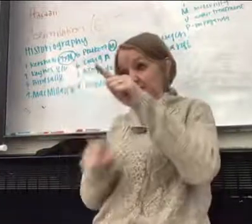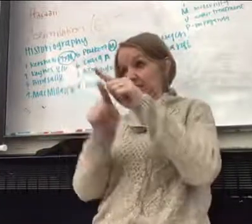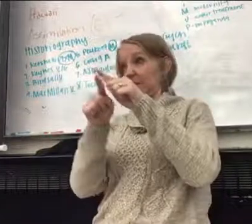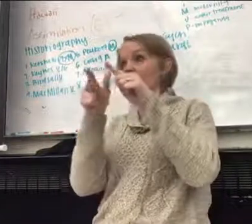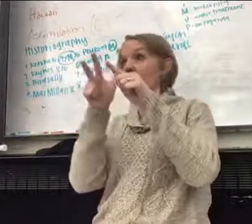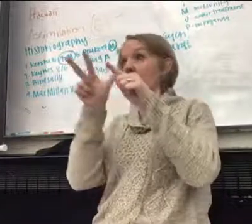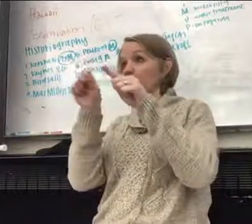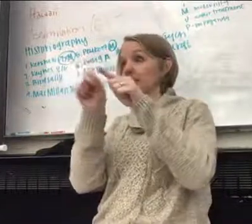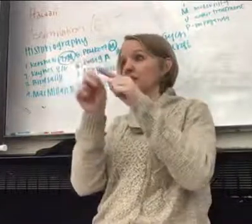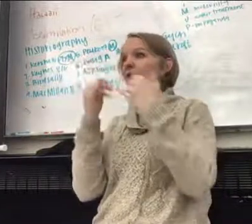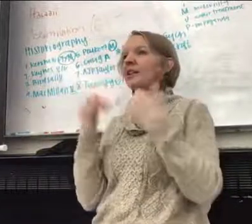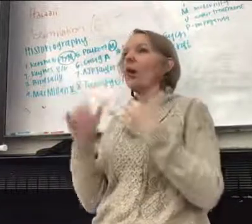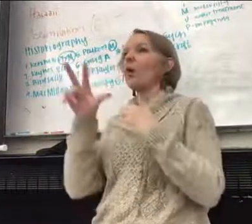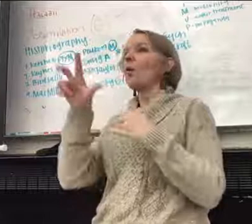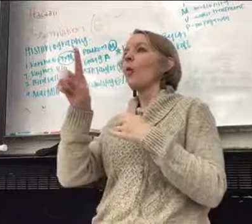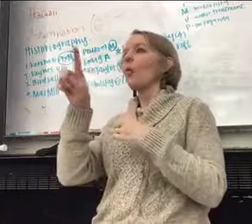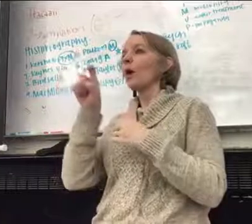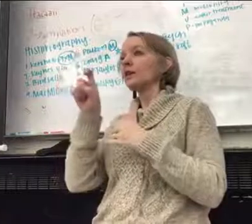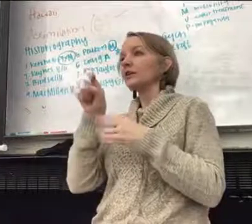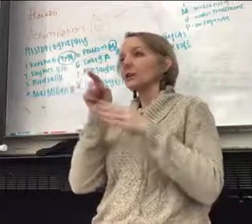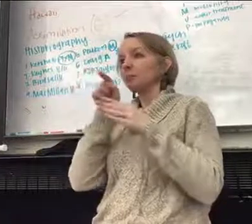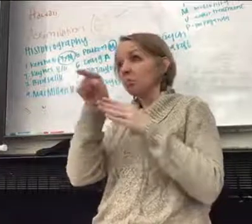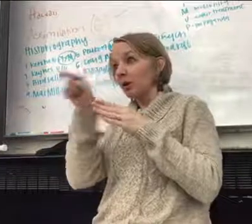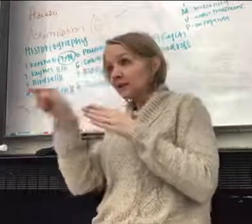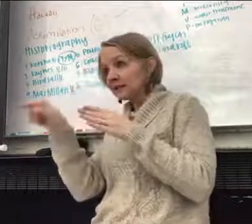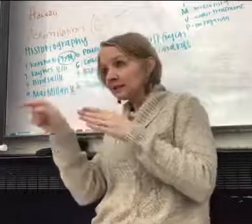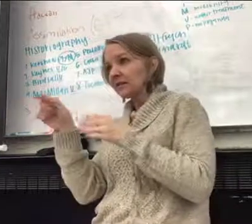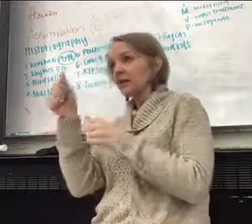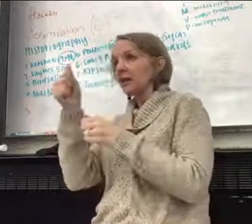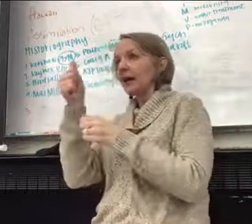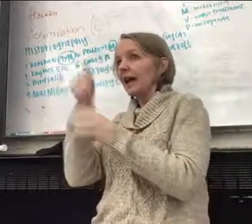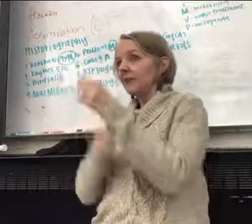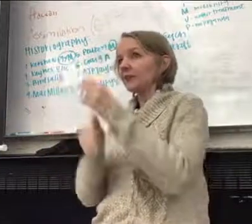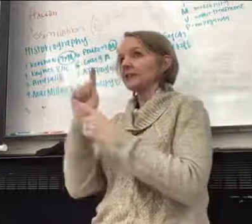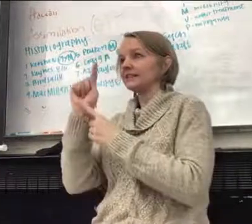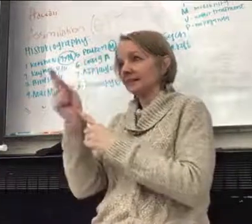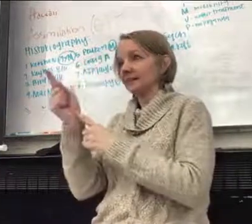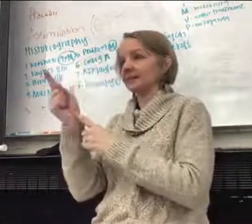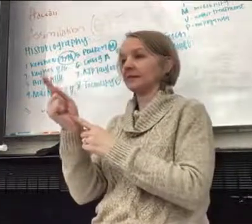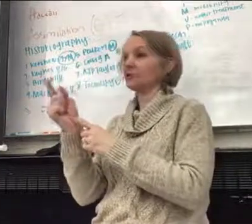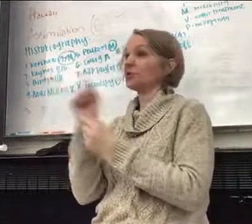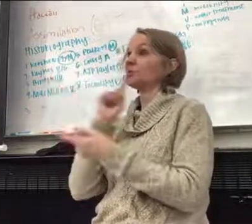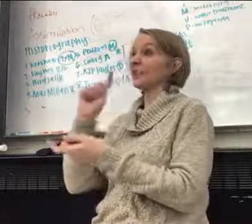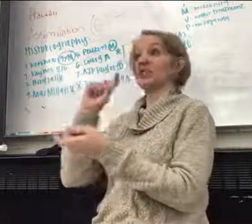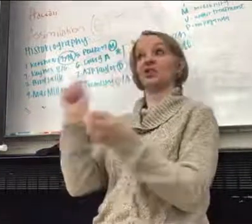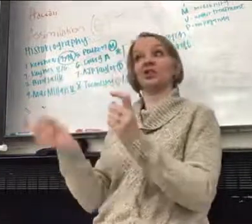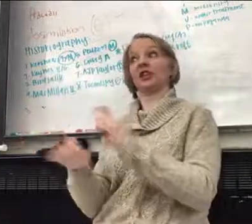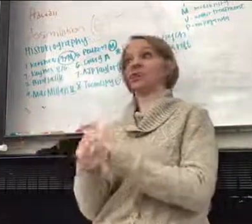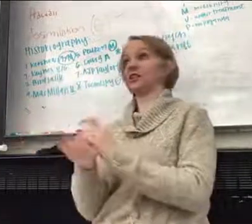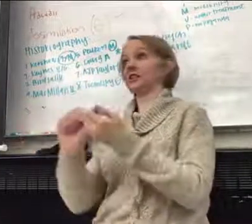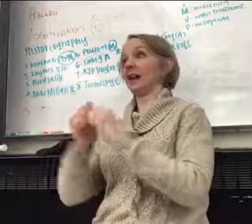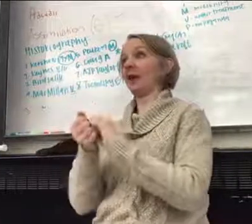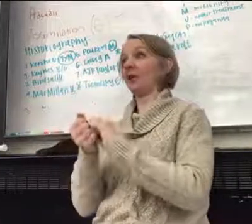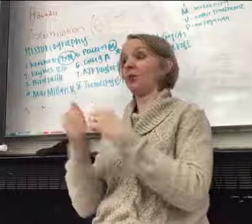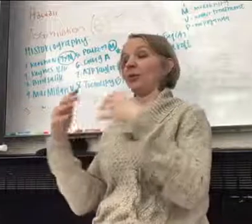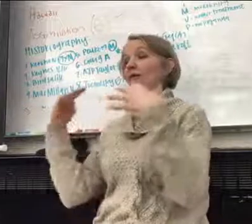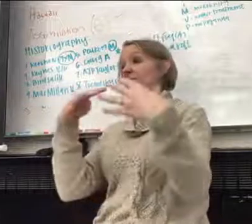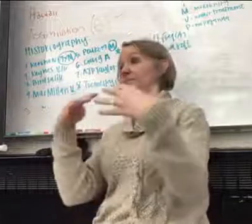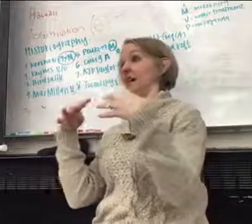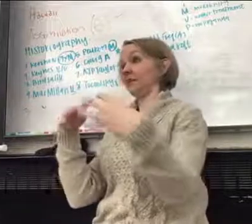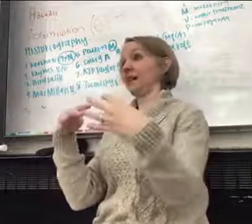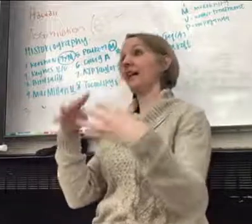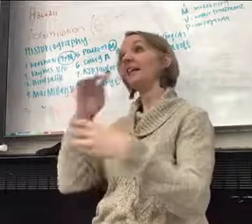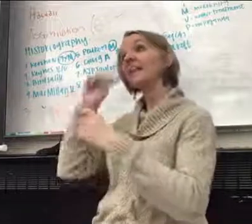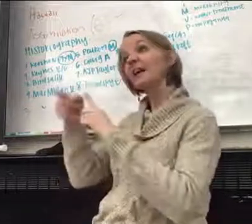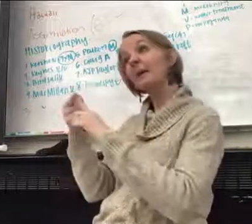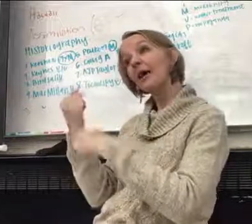can be shot in about 30 seconds. The problem with this is it changes warfare. Think all the way back to when we learned about the